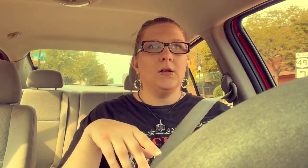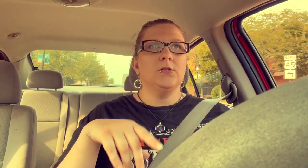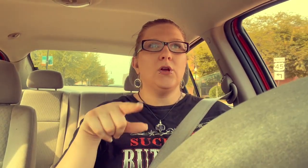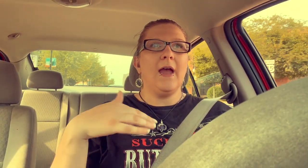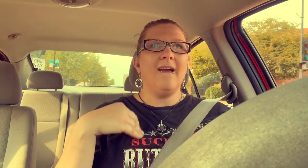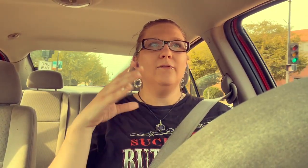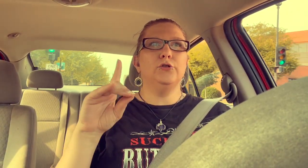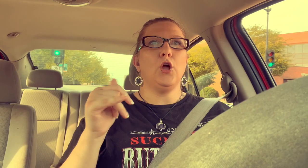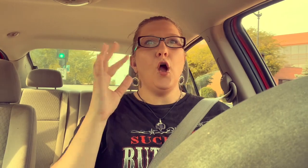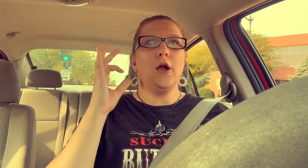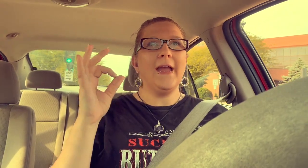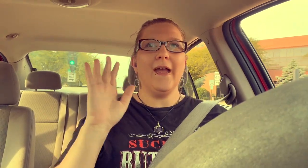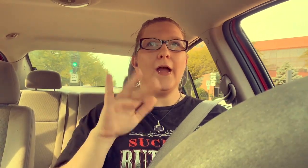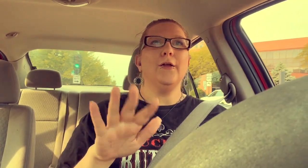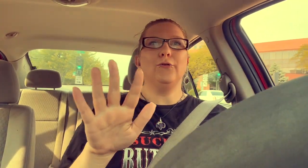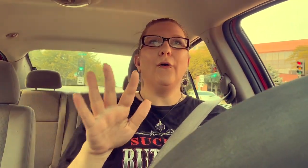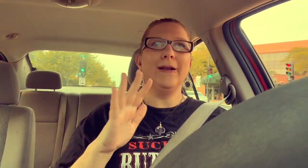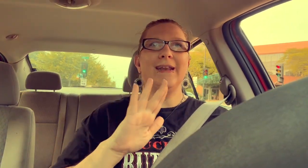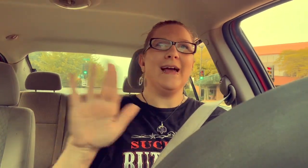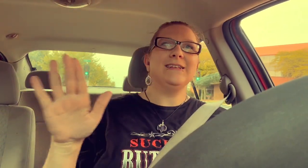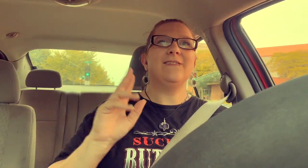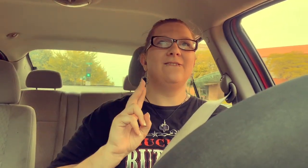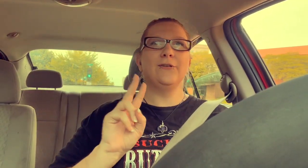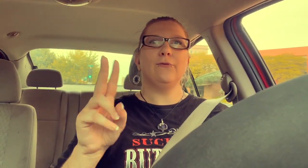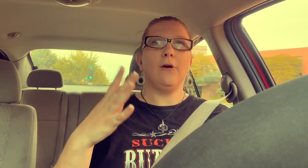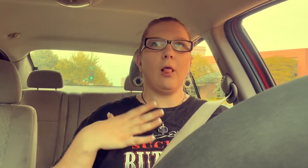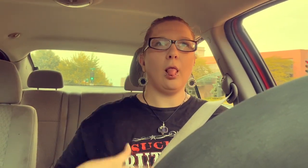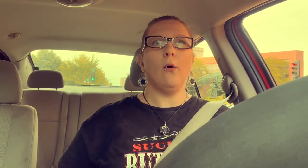to have dog hair on your nice funeral clothes.